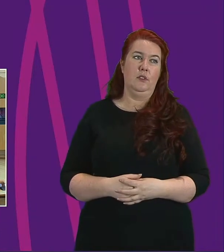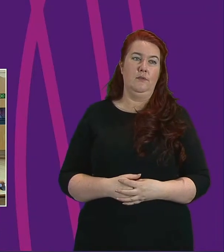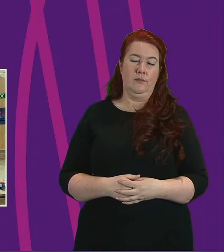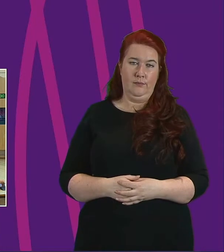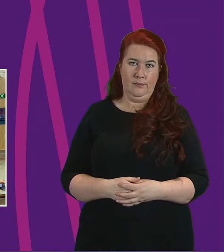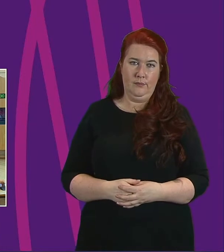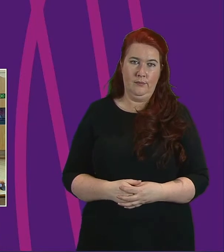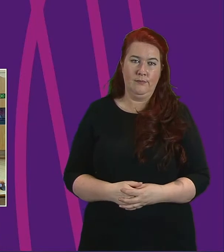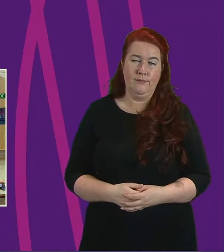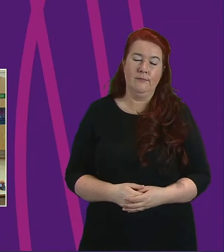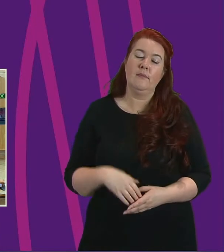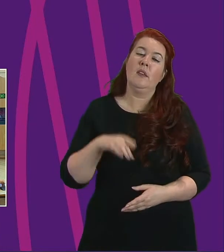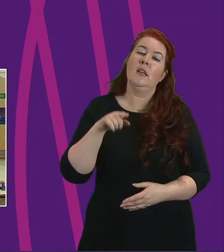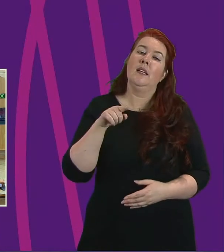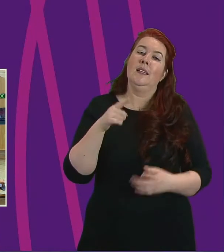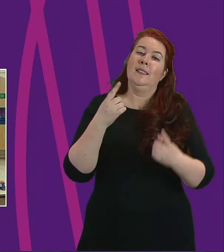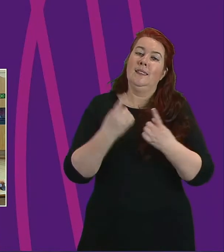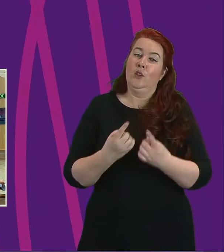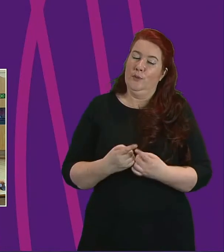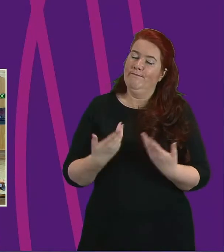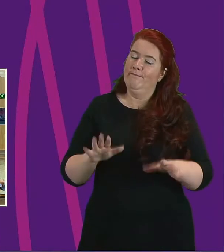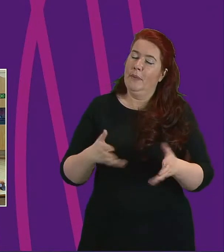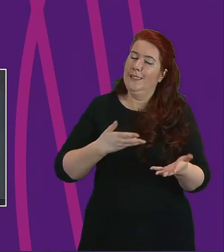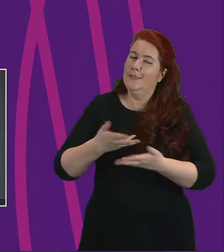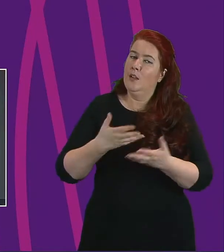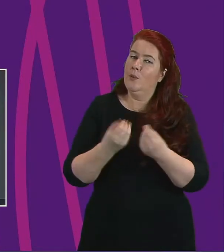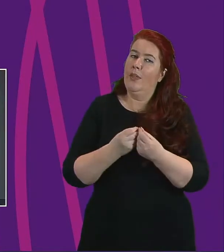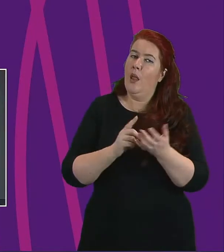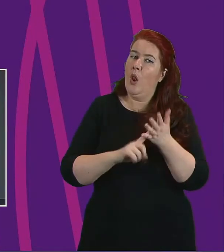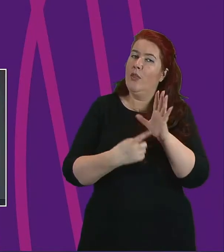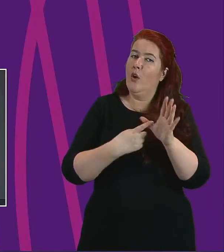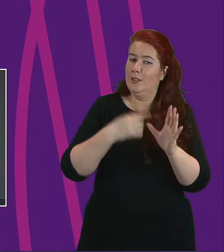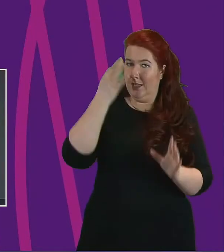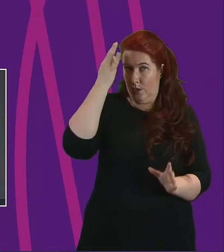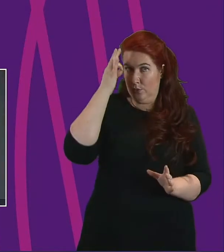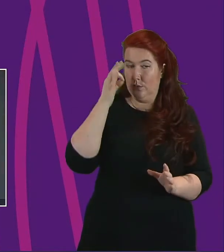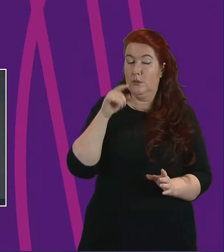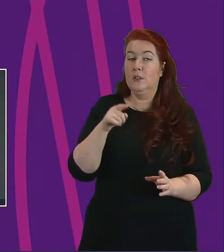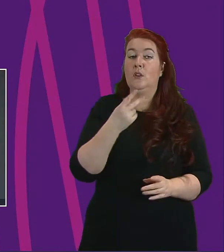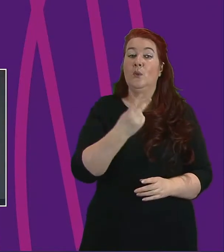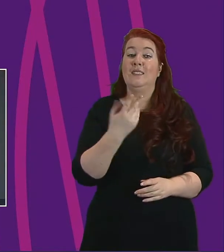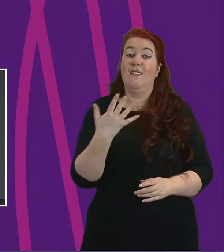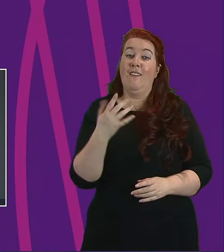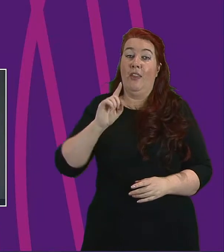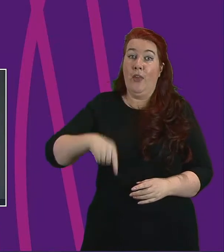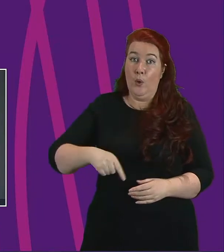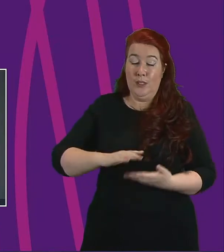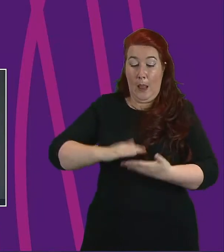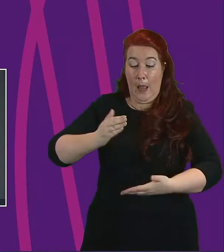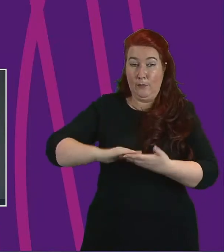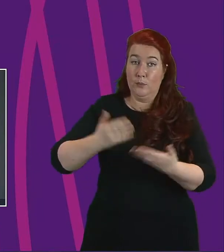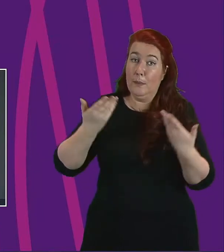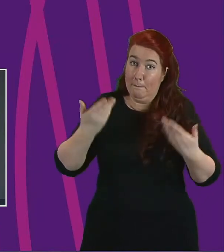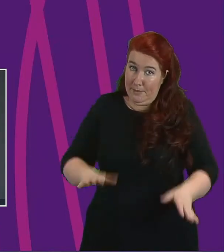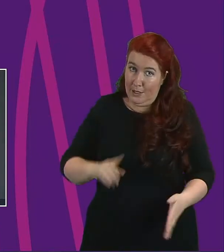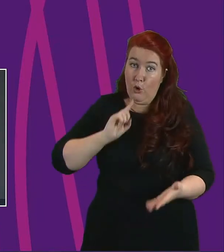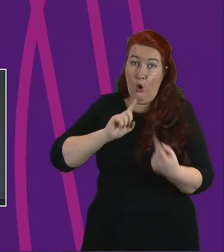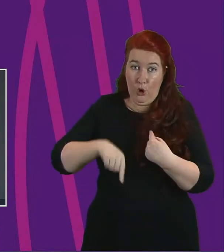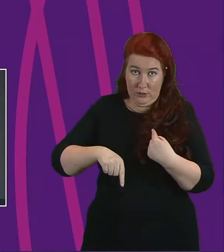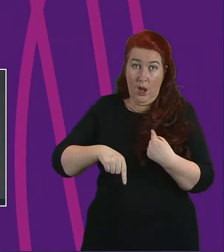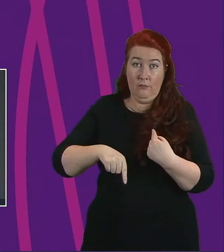This is an issue of active discussion with local authorities. The 25,000 laptops have been ordered,